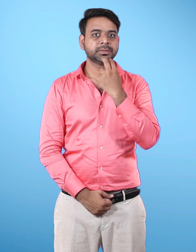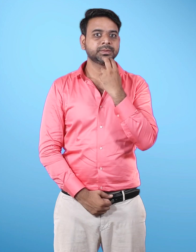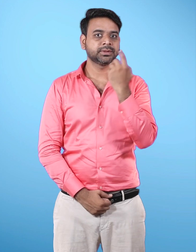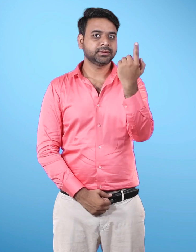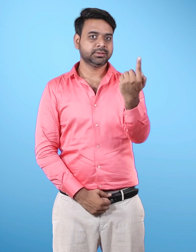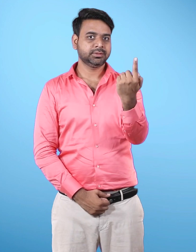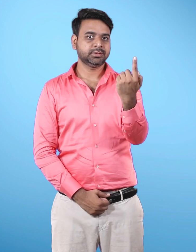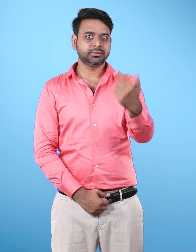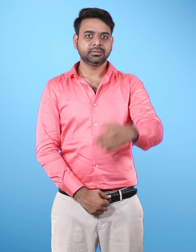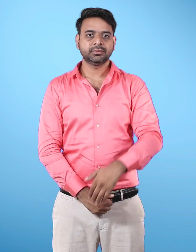electric cell,